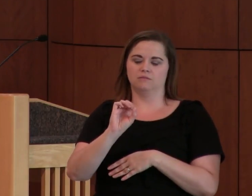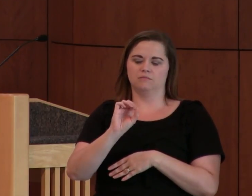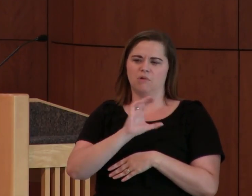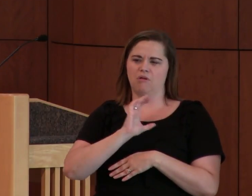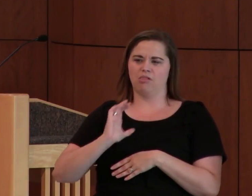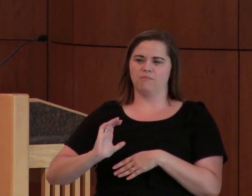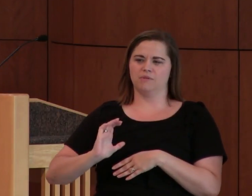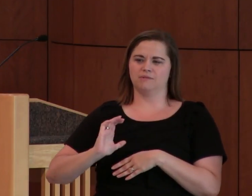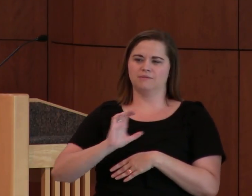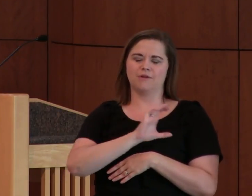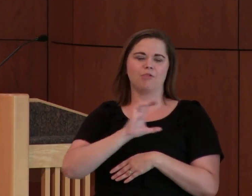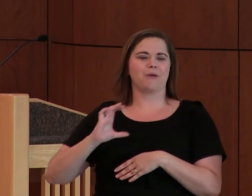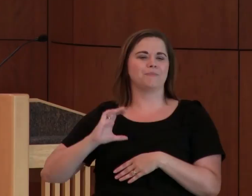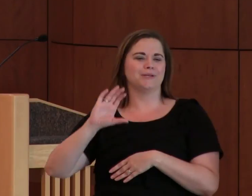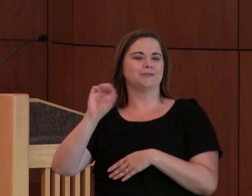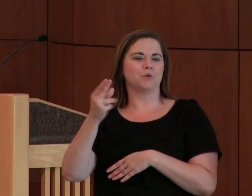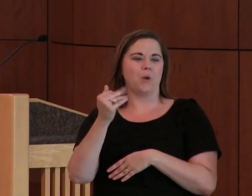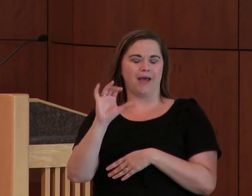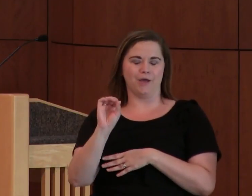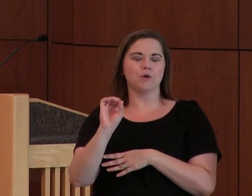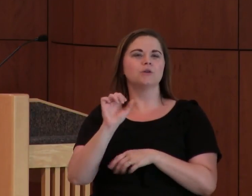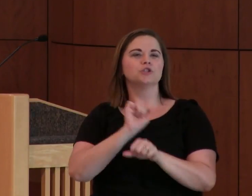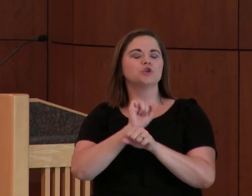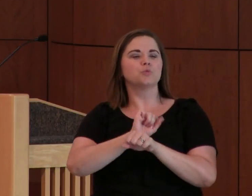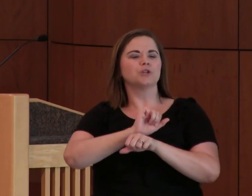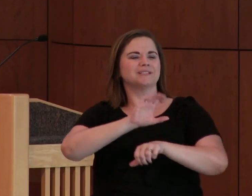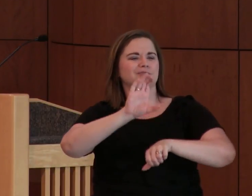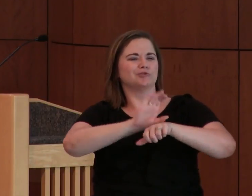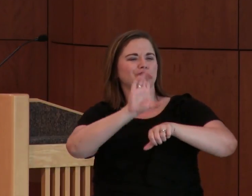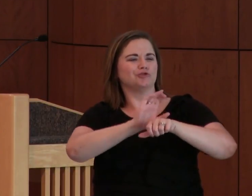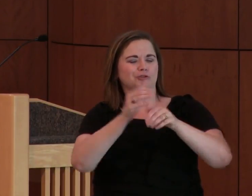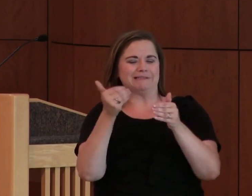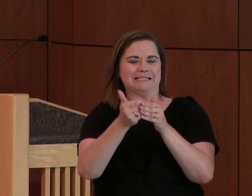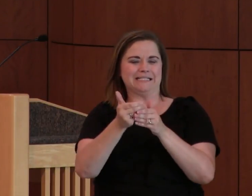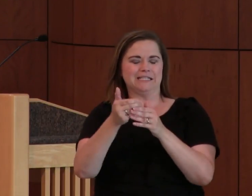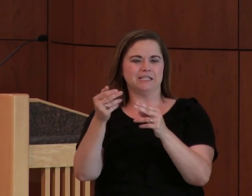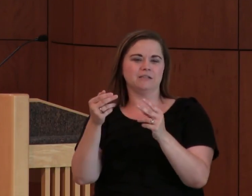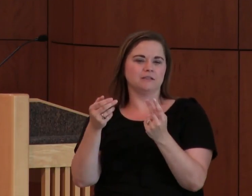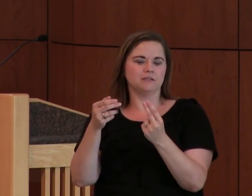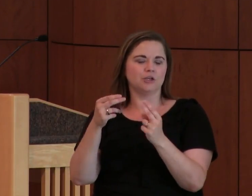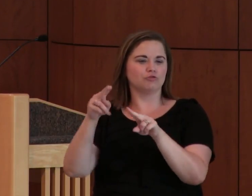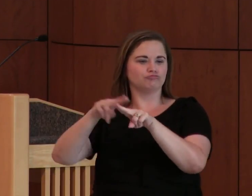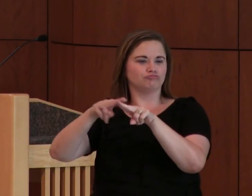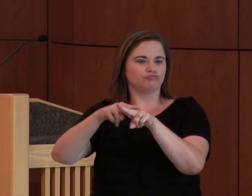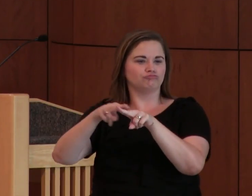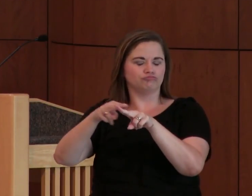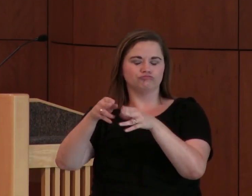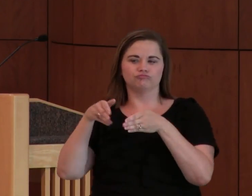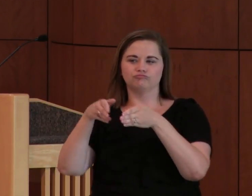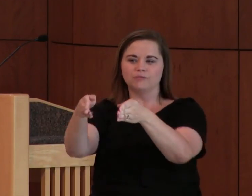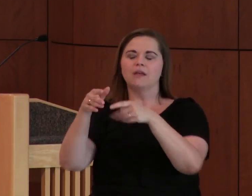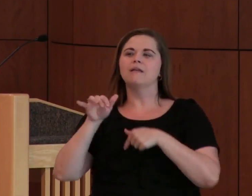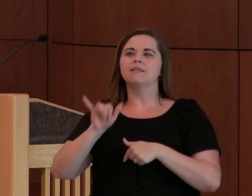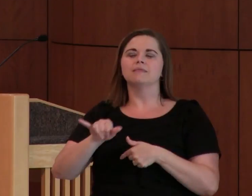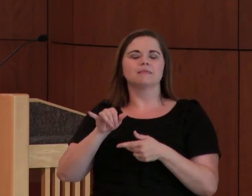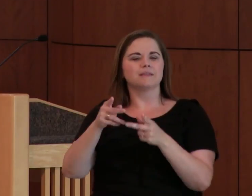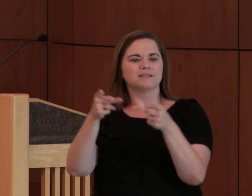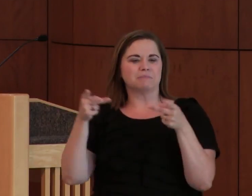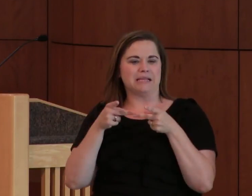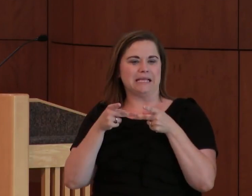at a church that sat on the railroad tracks. And if you know anything about these particular railroad tracks, this is the kind of place where that phrase, living on the